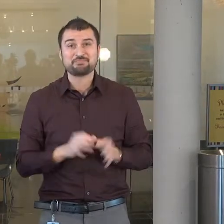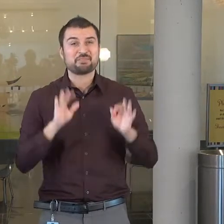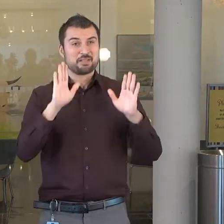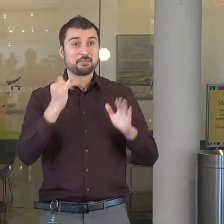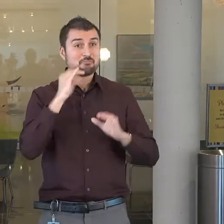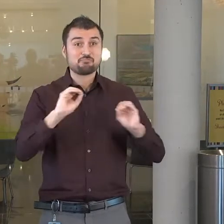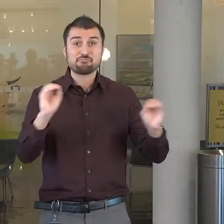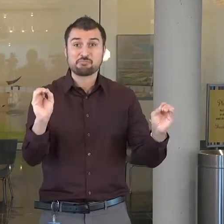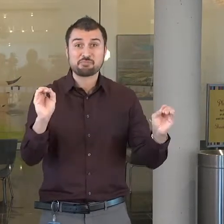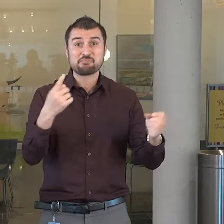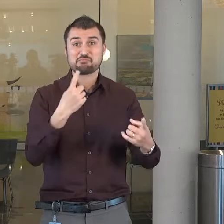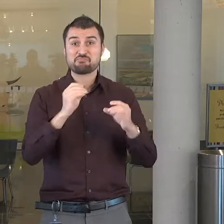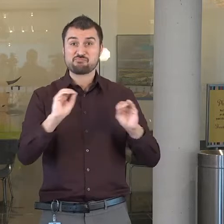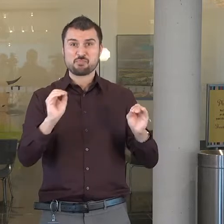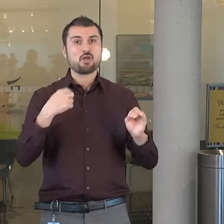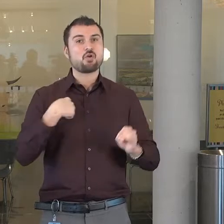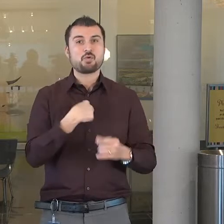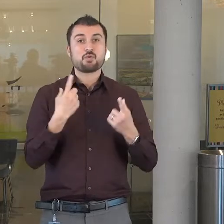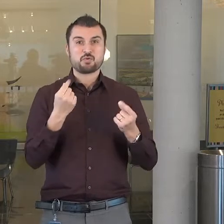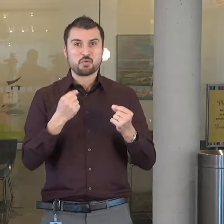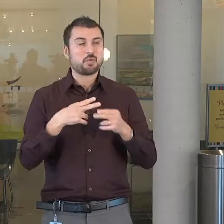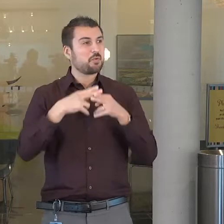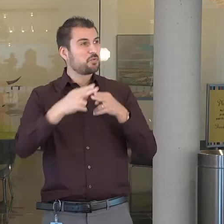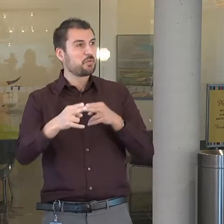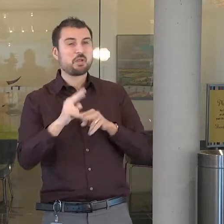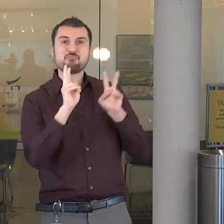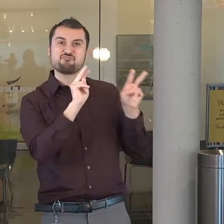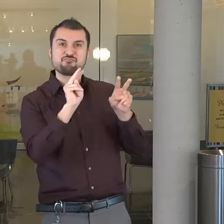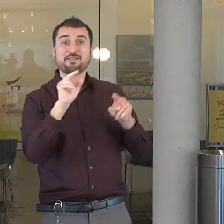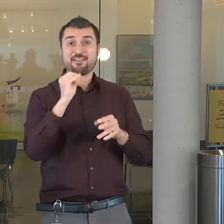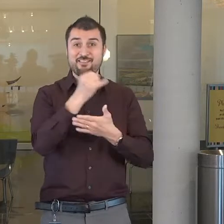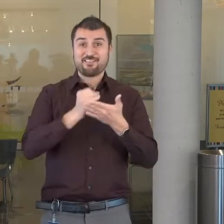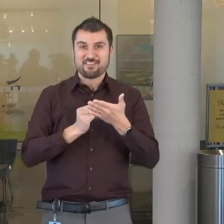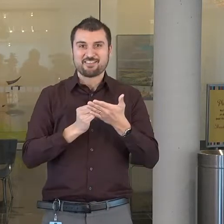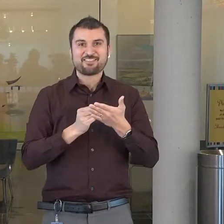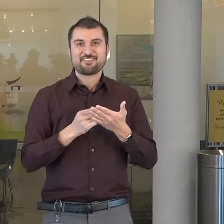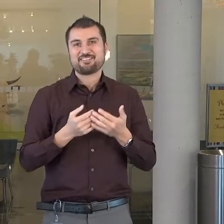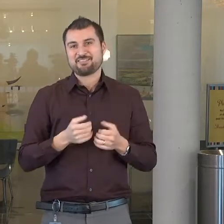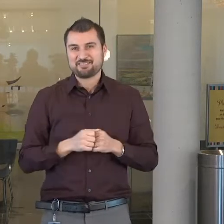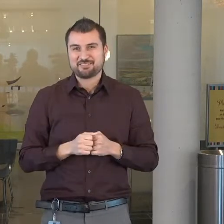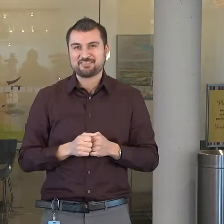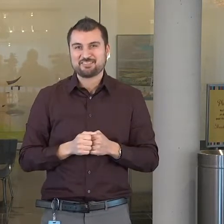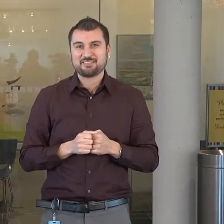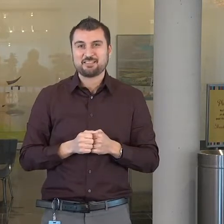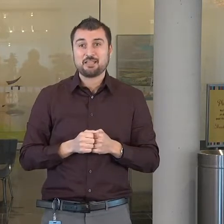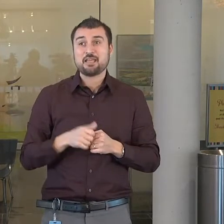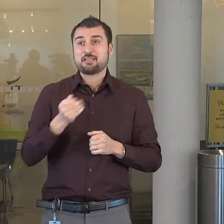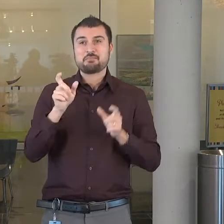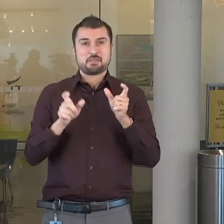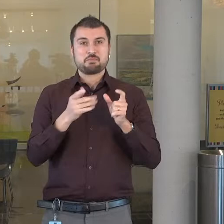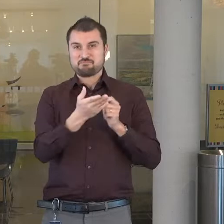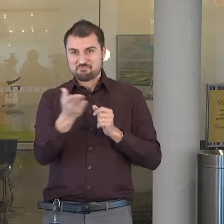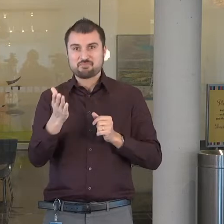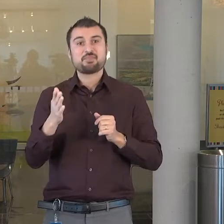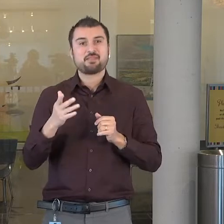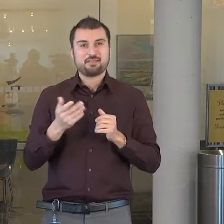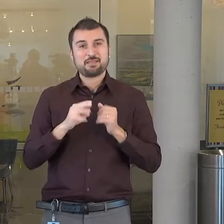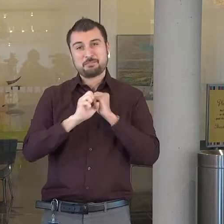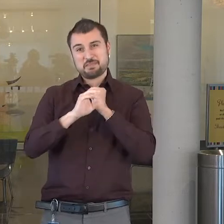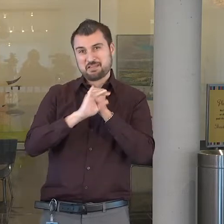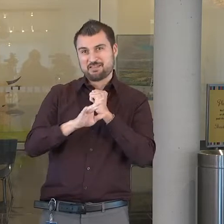Awesome. If not, I believe we'll be taking a sneak peek at the art, and usually some folks in the media are able